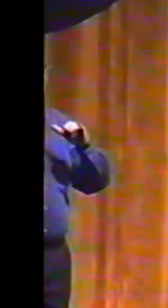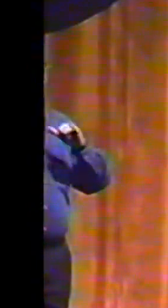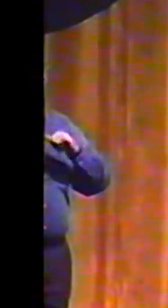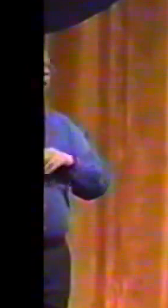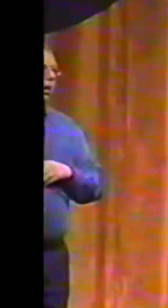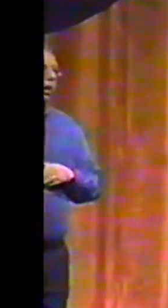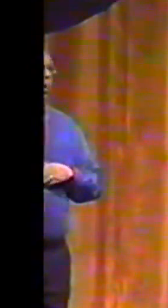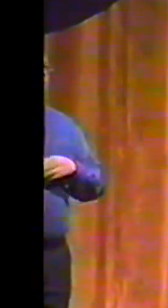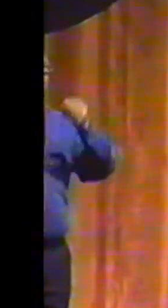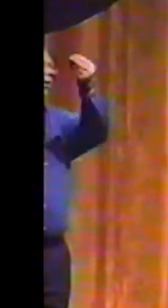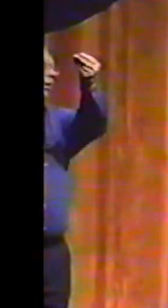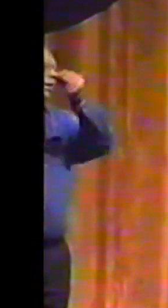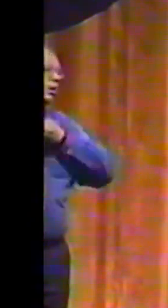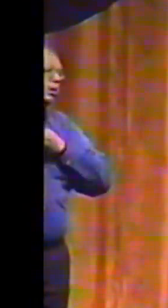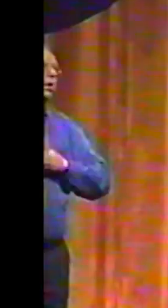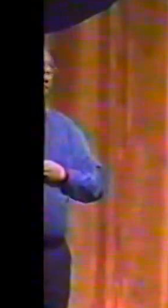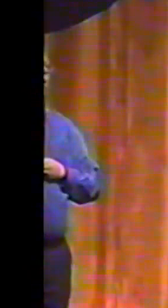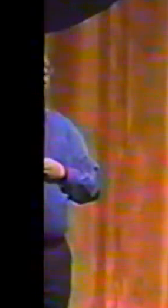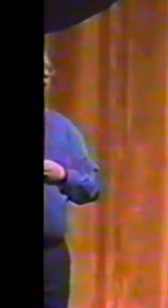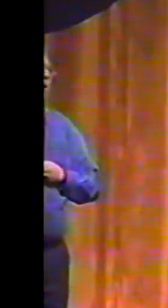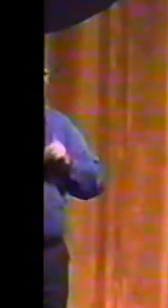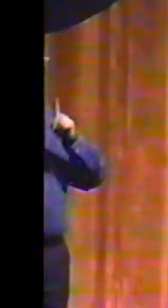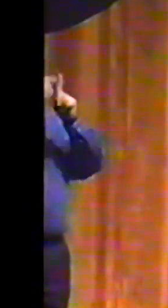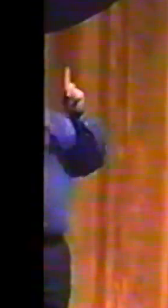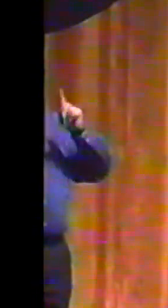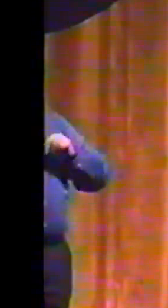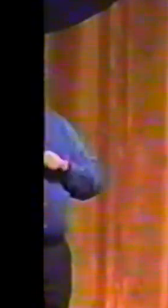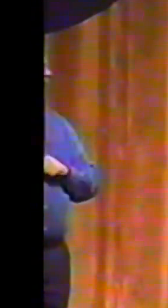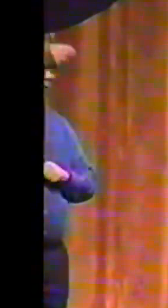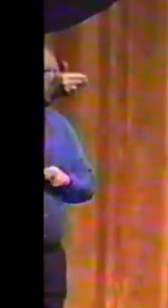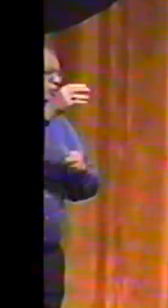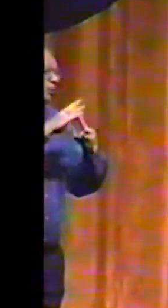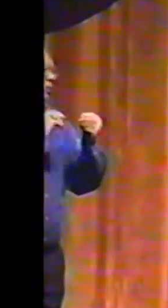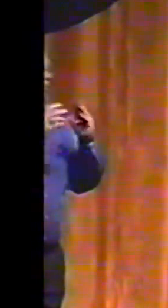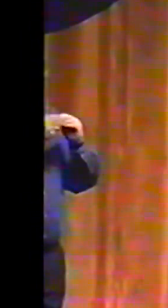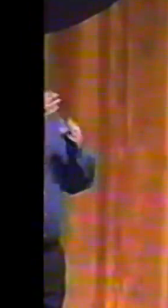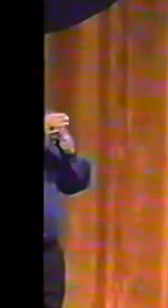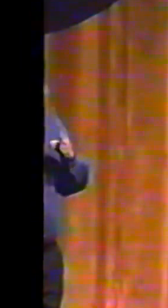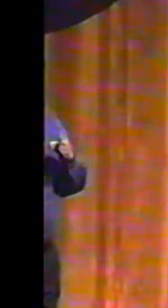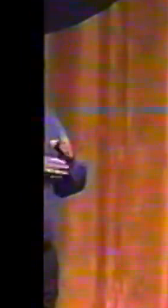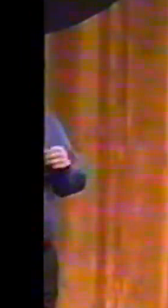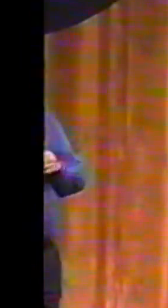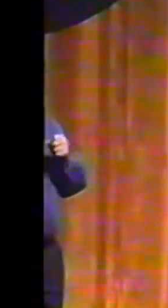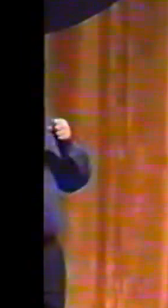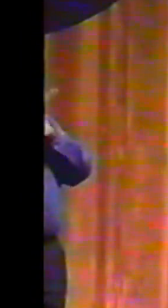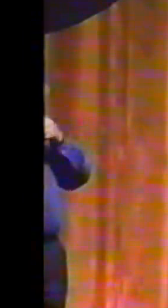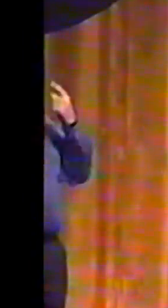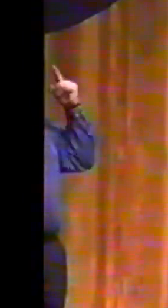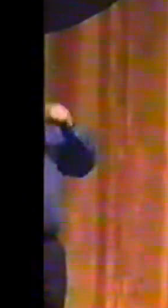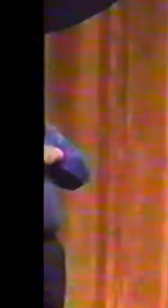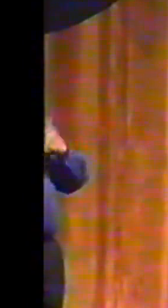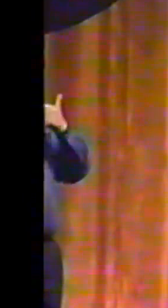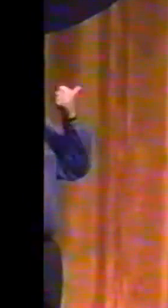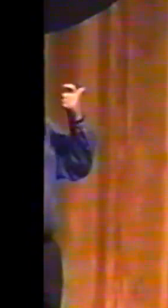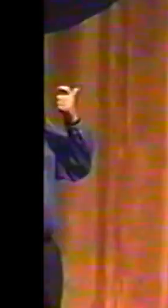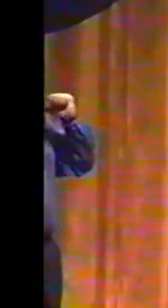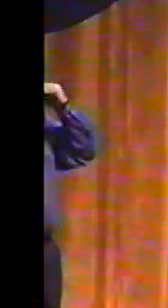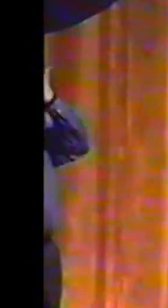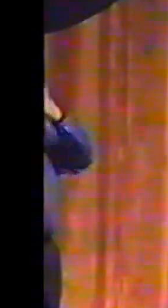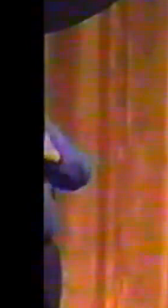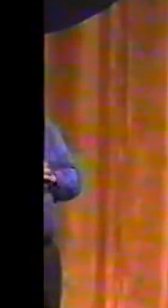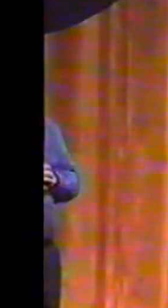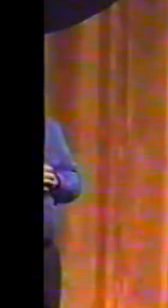And so we weren't completely successful in that sense, but we did our best. So that was our biggest challenge. Thanks.